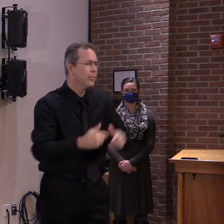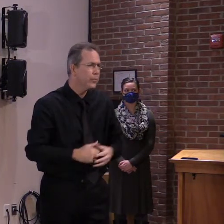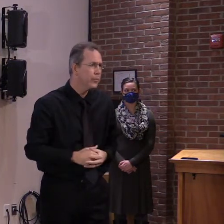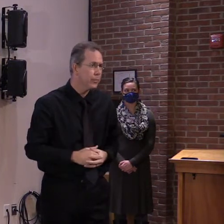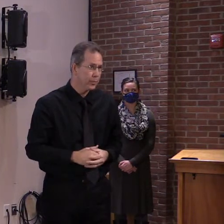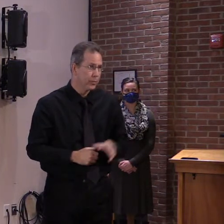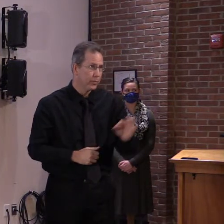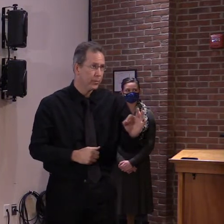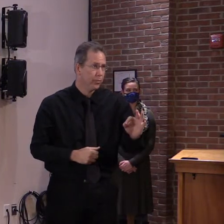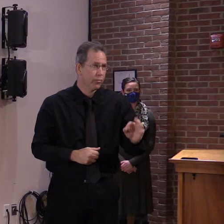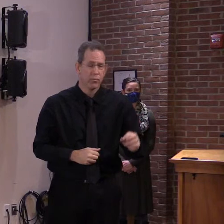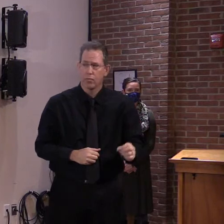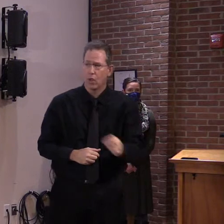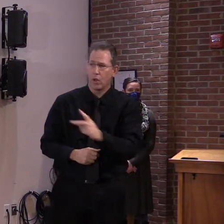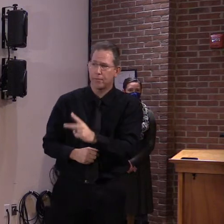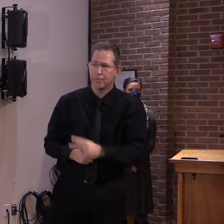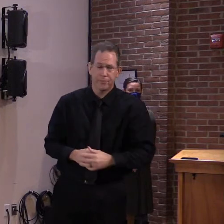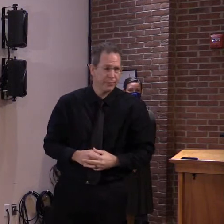Steve?